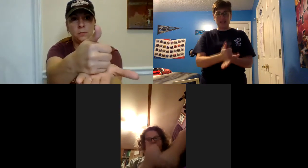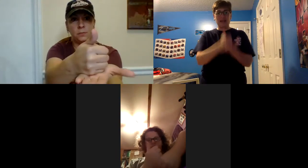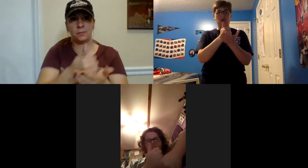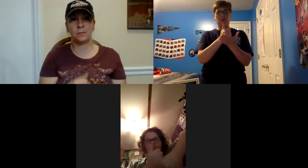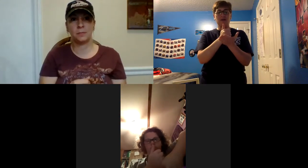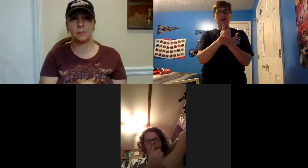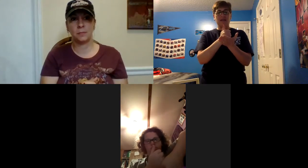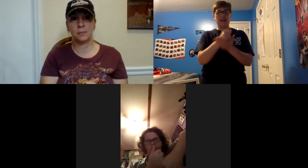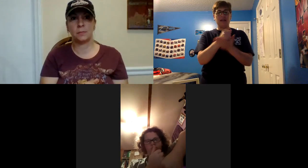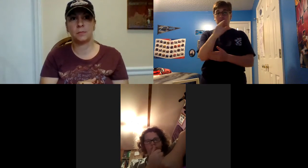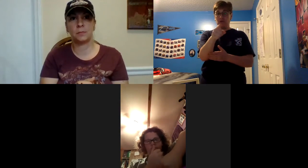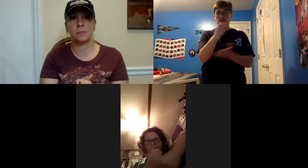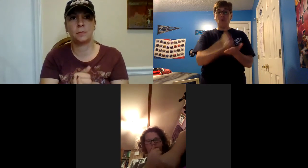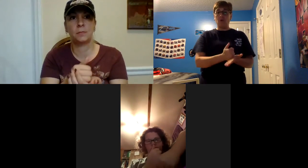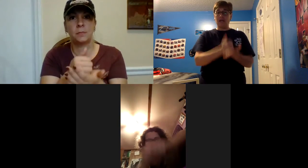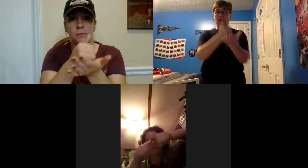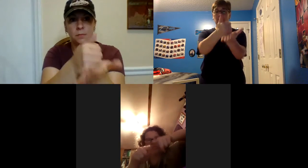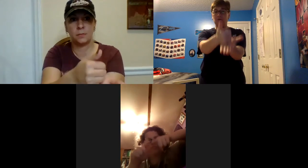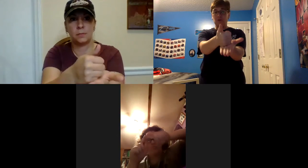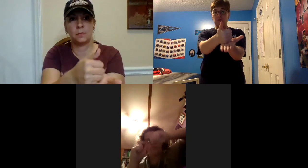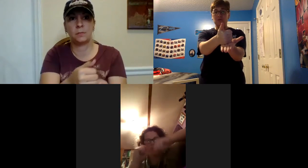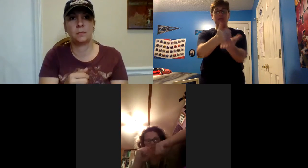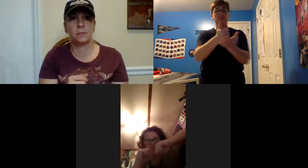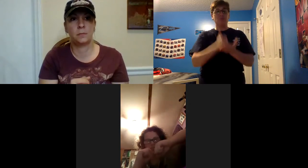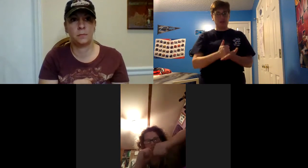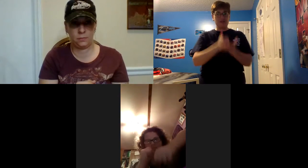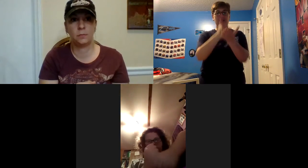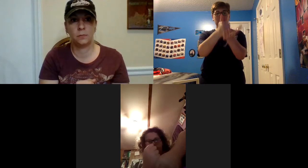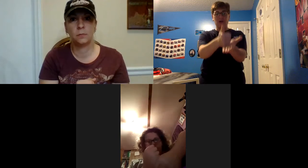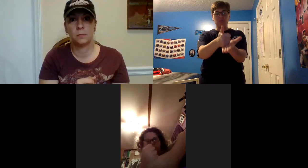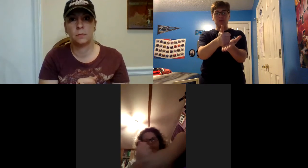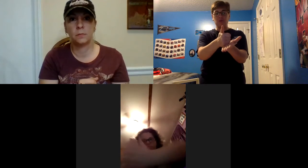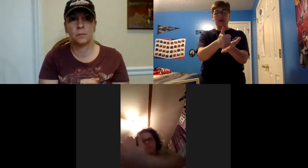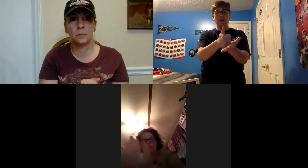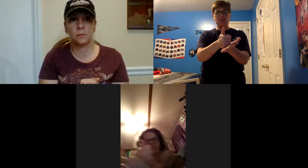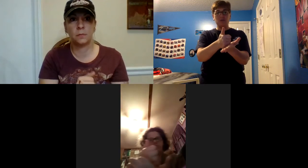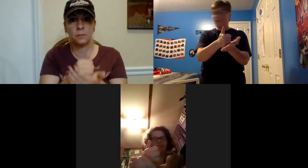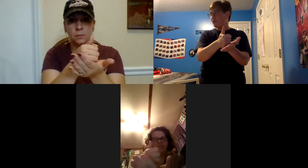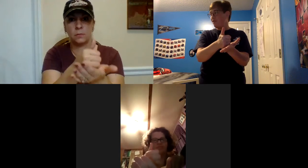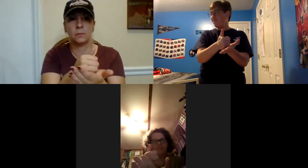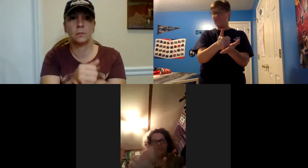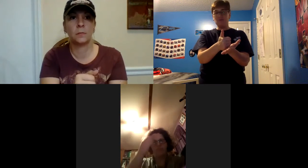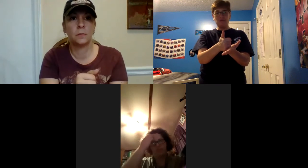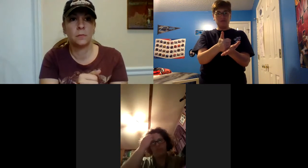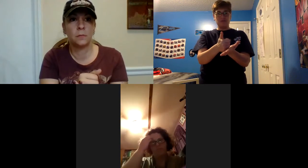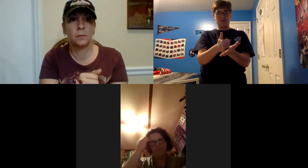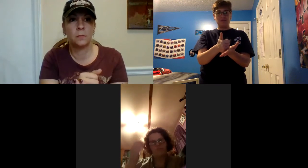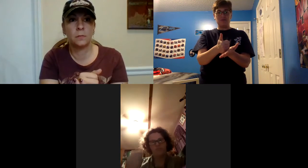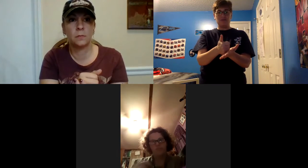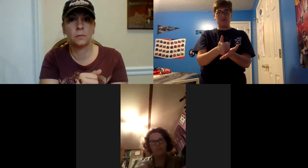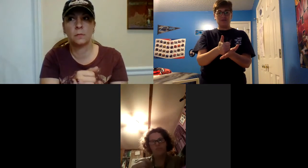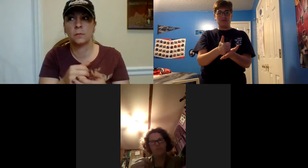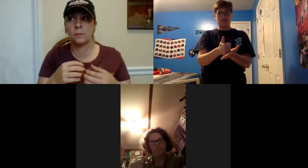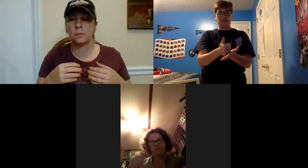Yep. Can help you, or can help you. Either one. Yep. Help you. Do you remember how to do feel?